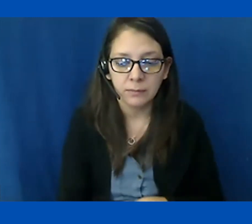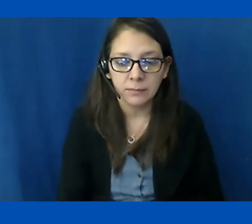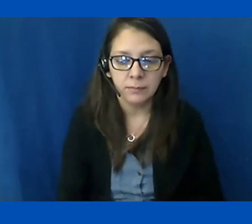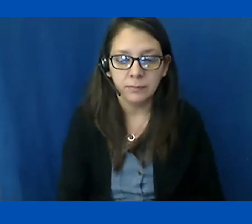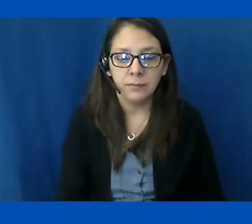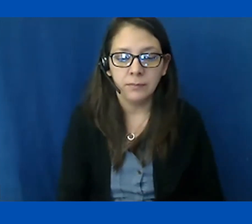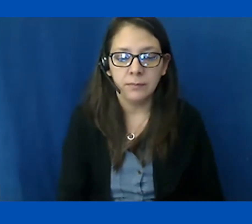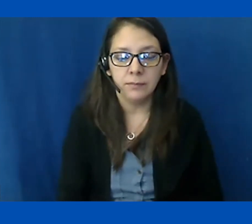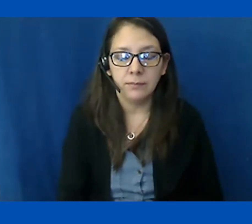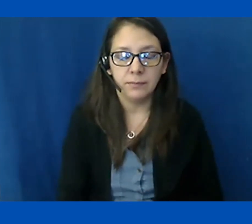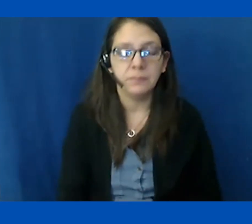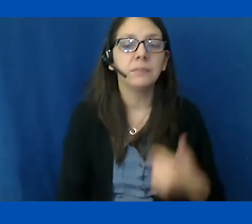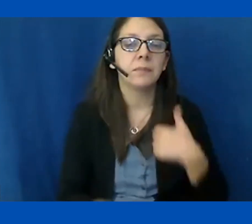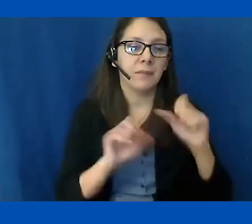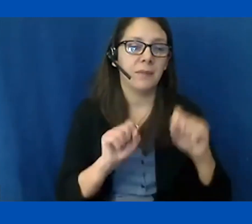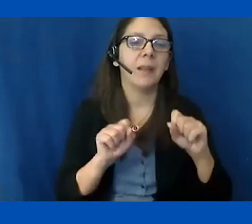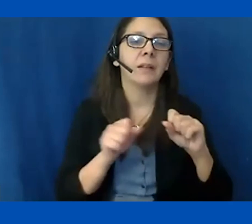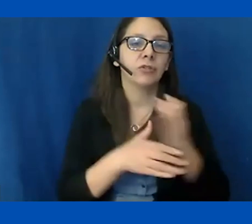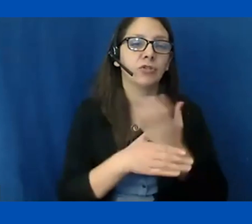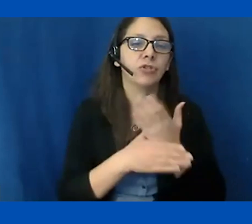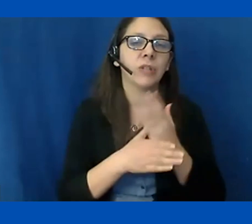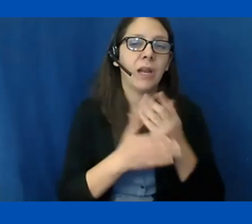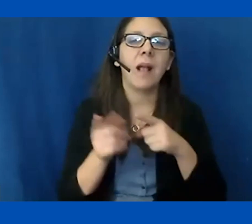something that happened to me in high school.